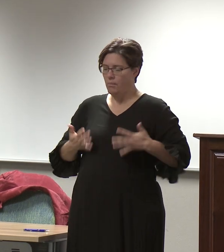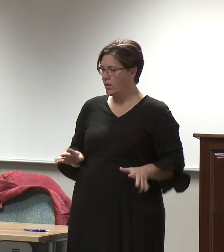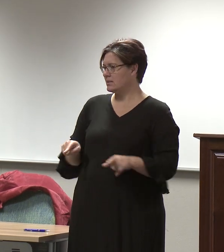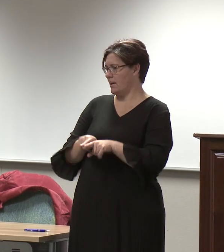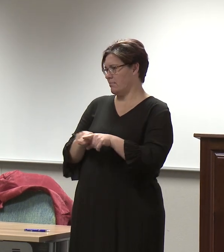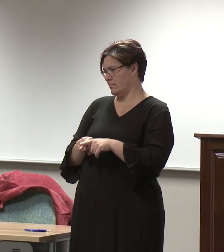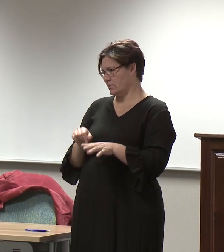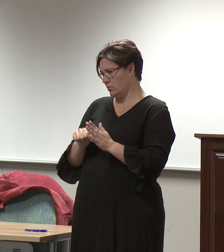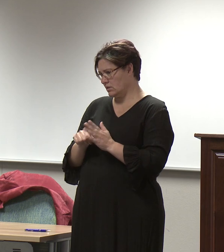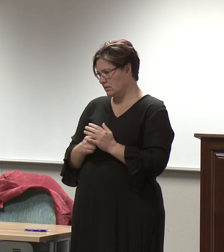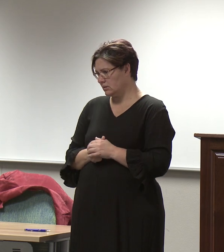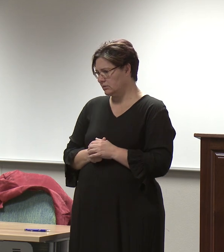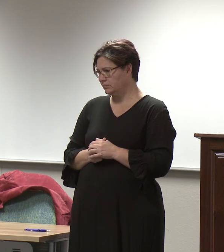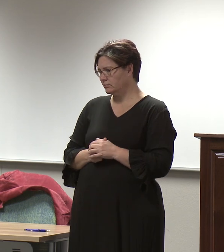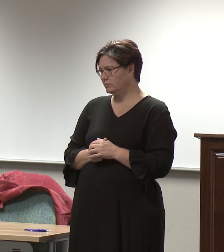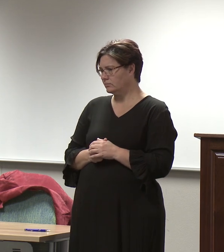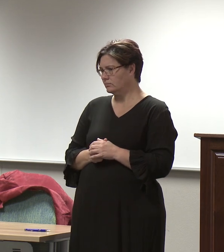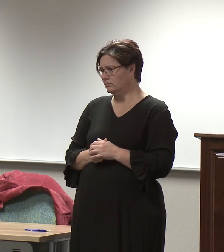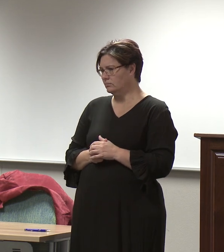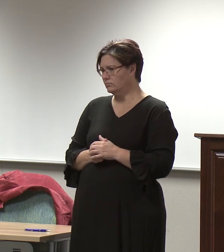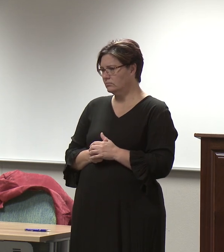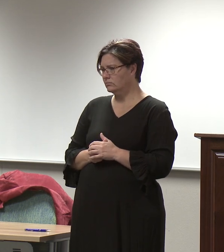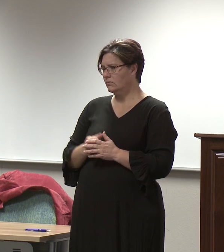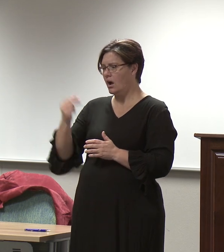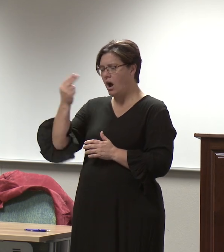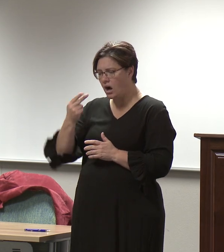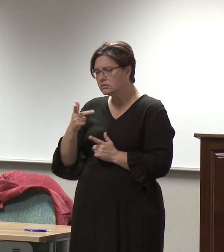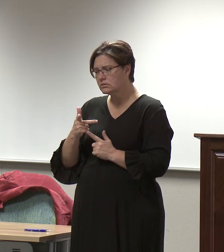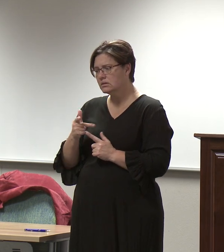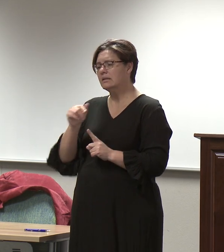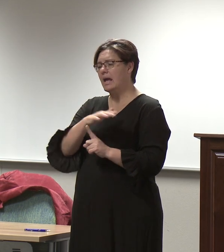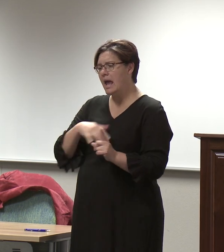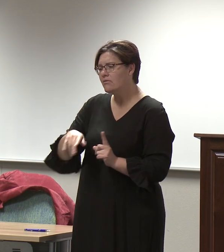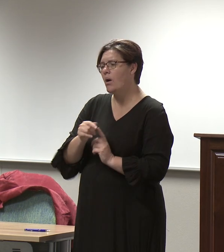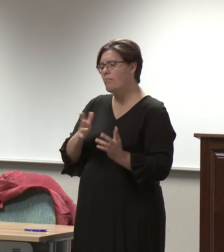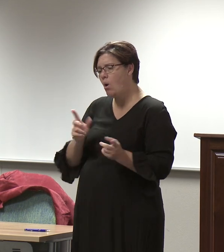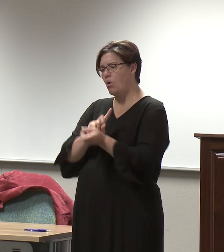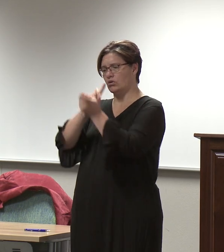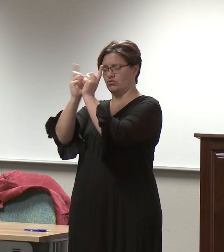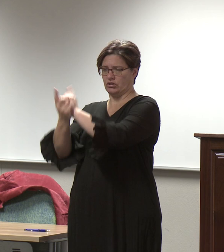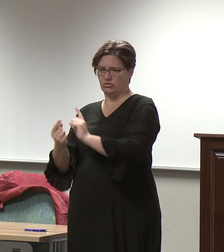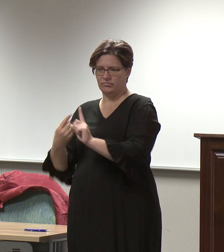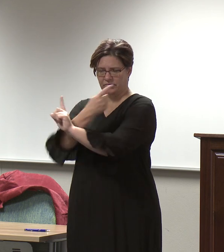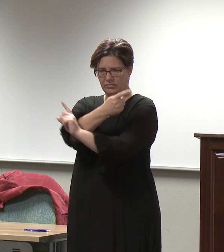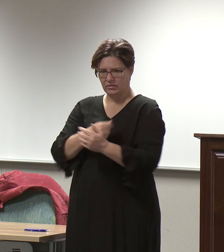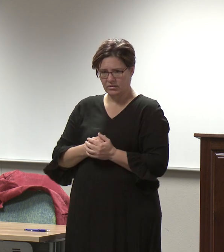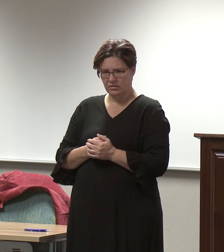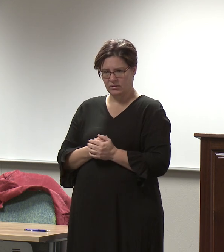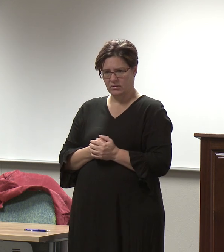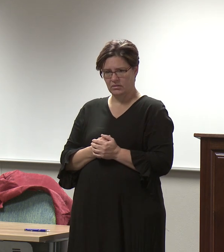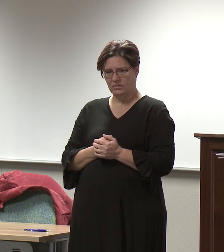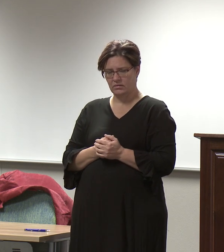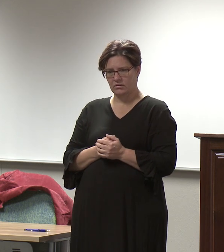is fundamental. So the art remain an area of more contradiction where the canon was always